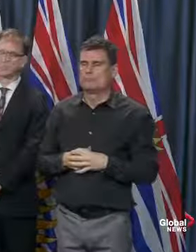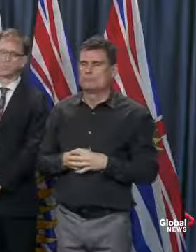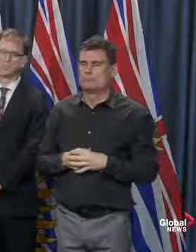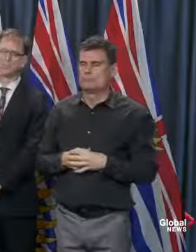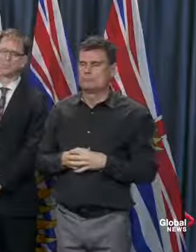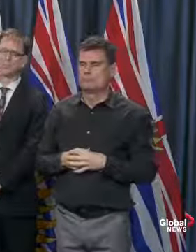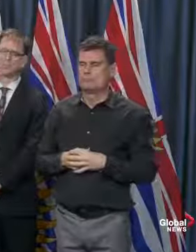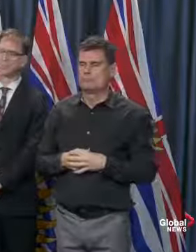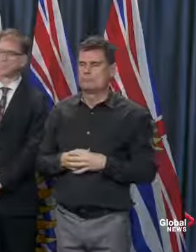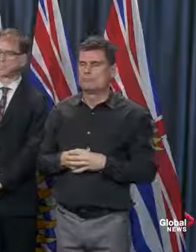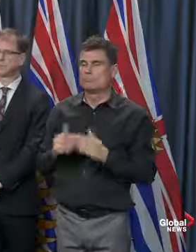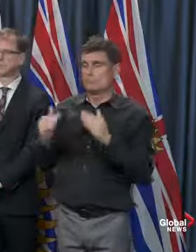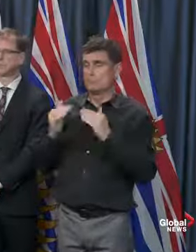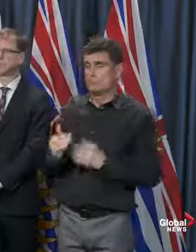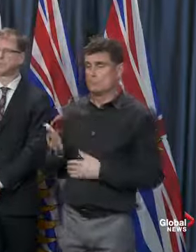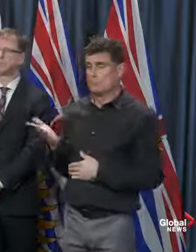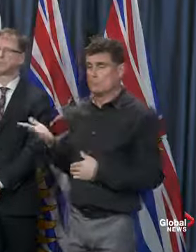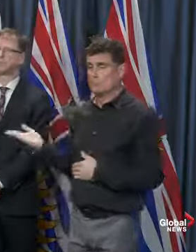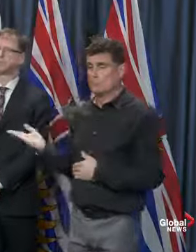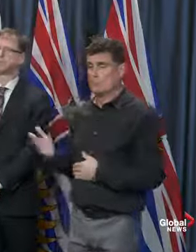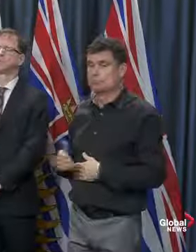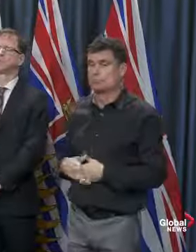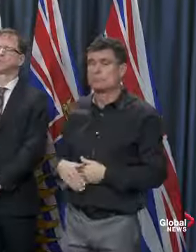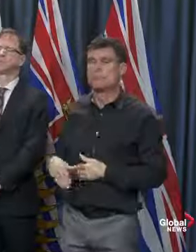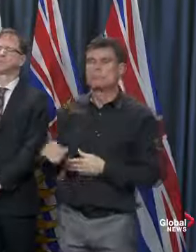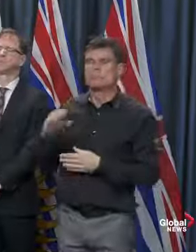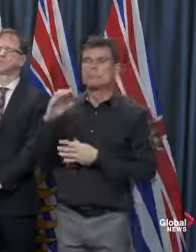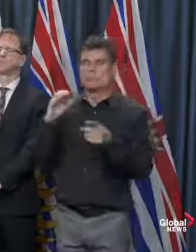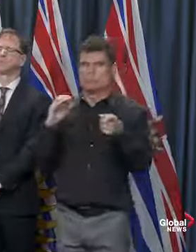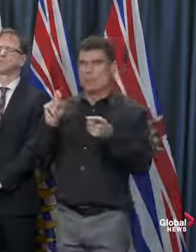Marie Weisgarber, CTV, go ahead.